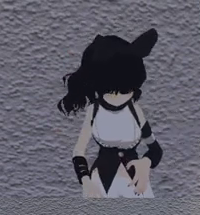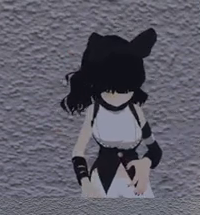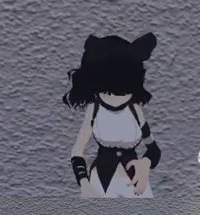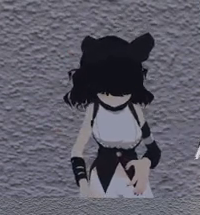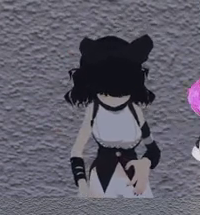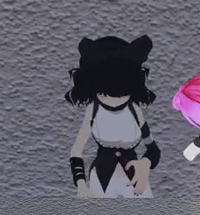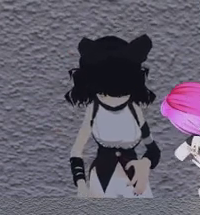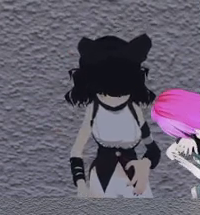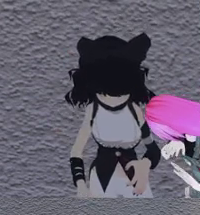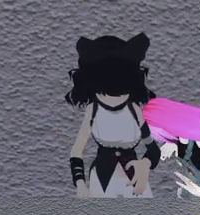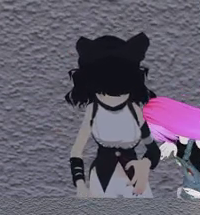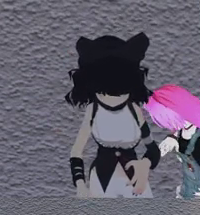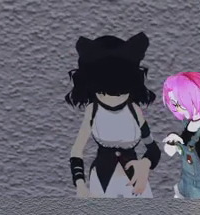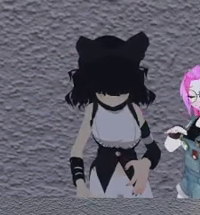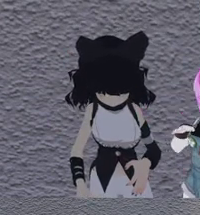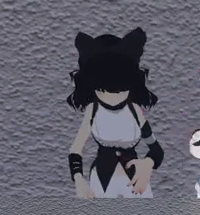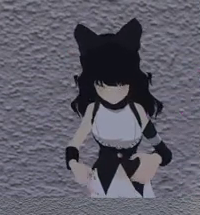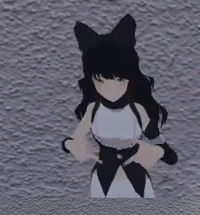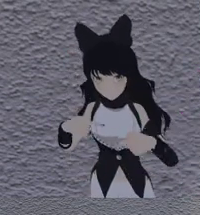Hold on.